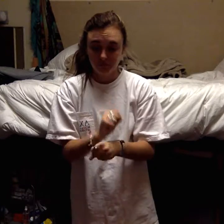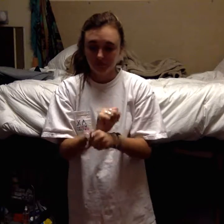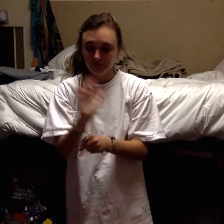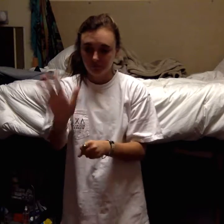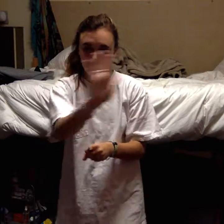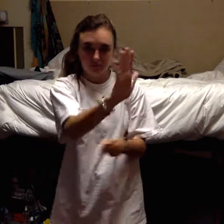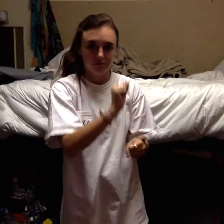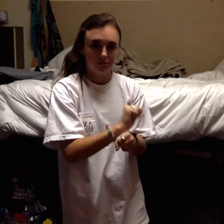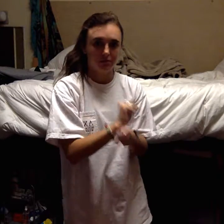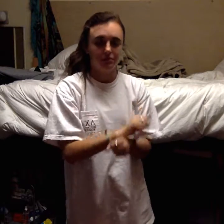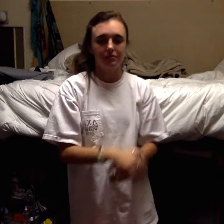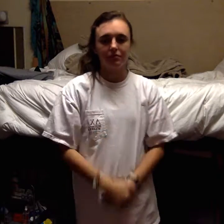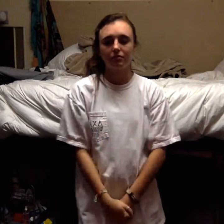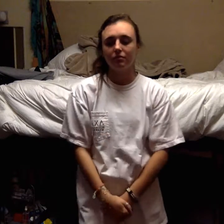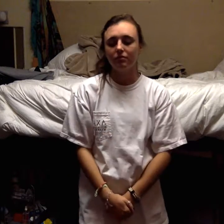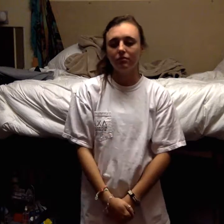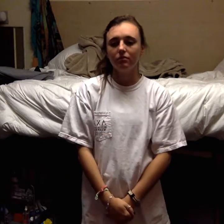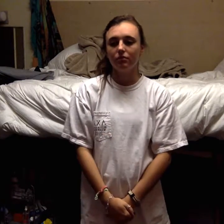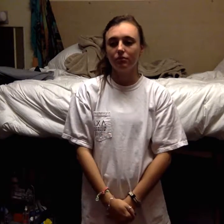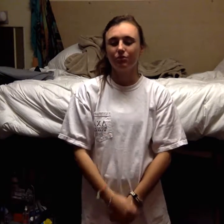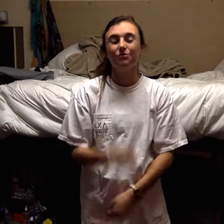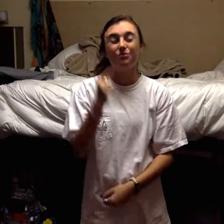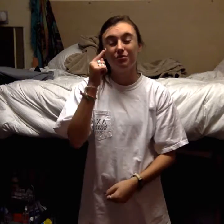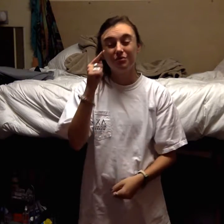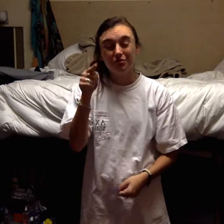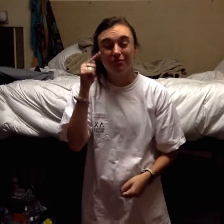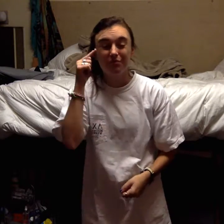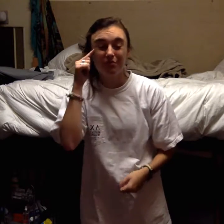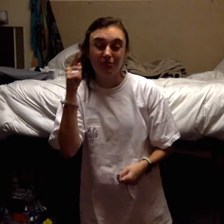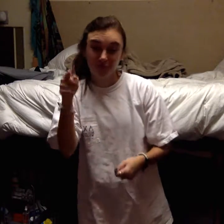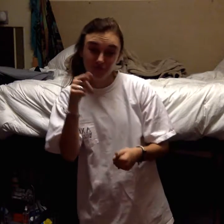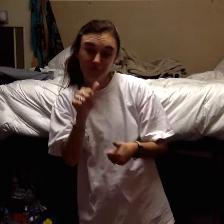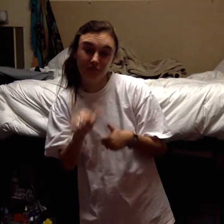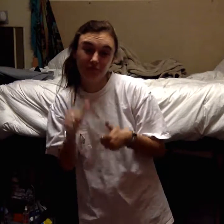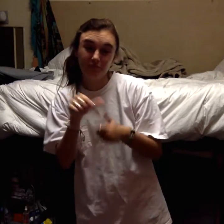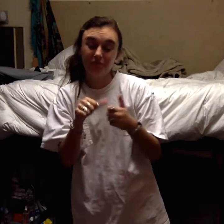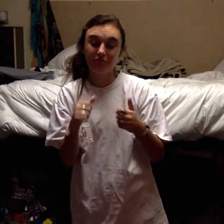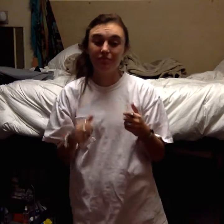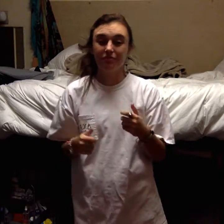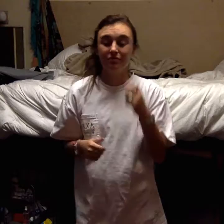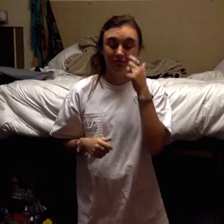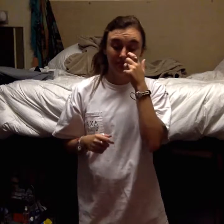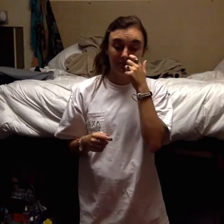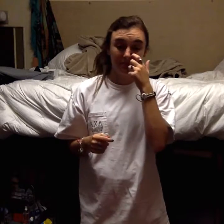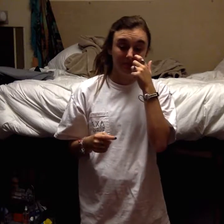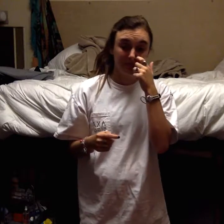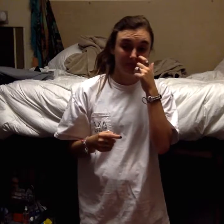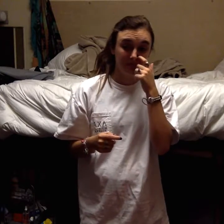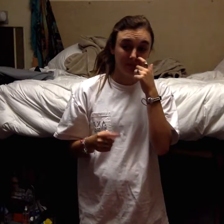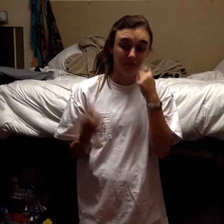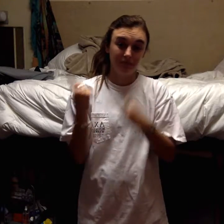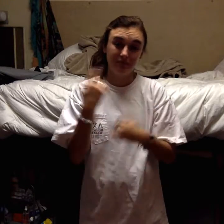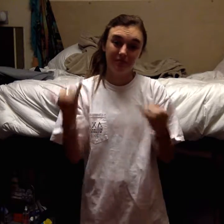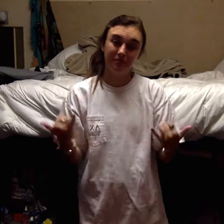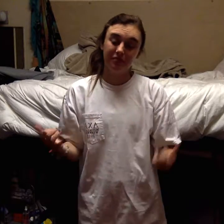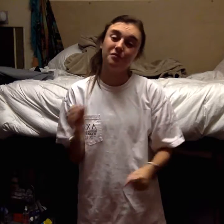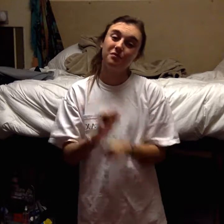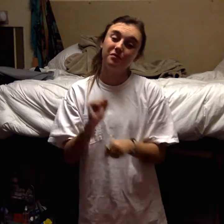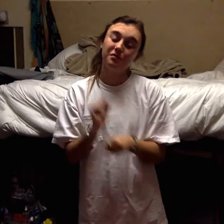may leave today's paper here on the drying rack. But if you think that you should be taking today's work home with you to use